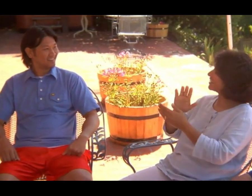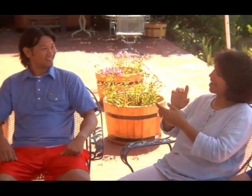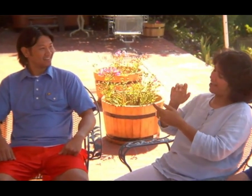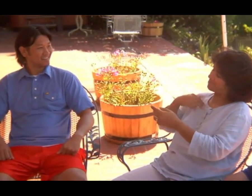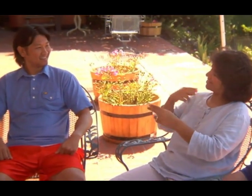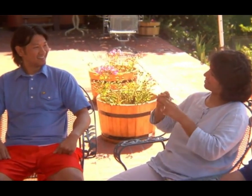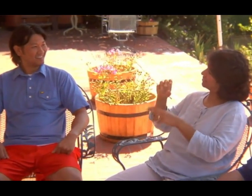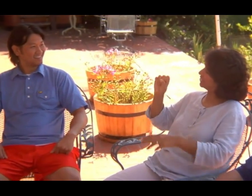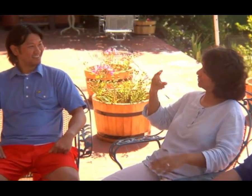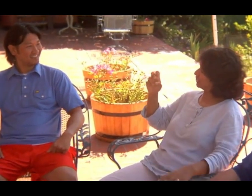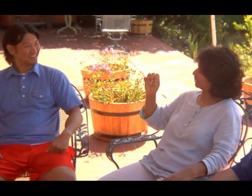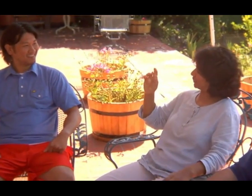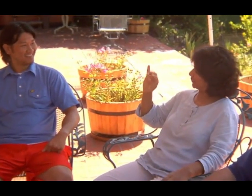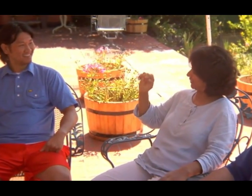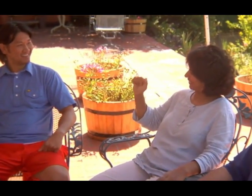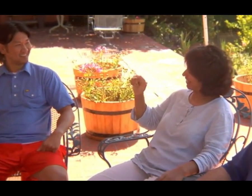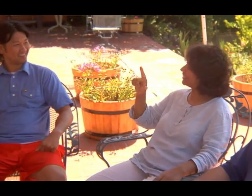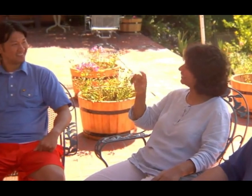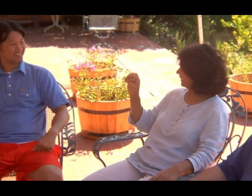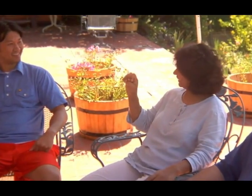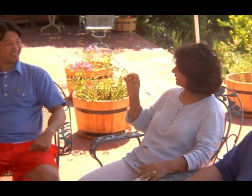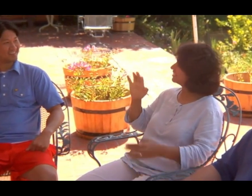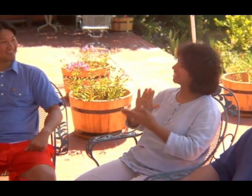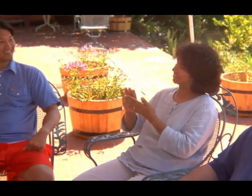Hello, my name is Sharina Lee. Nice to meet you all.